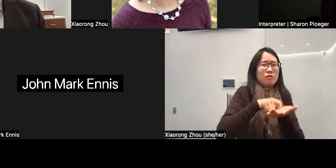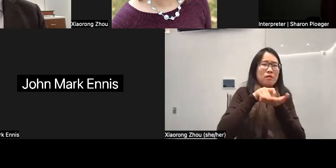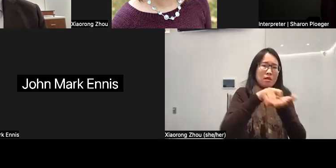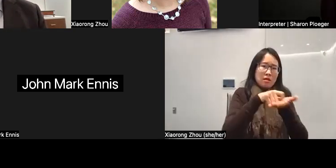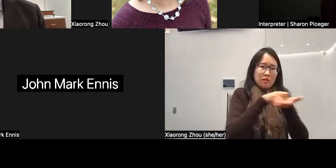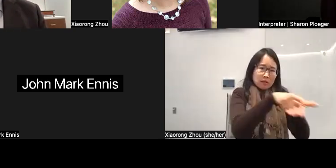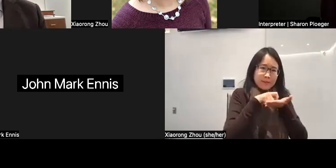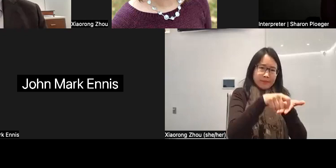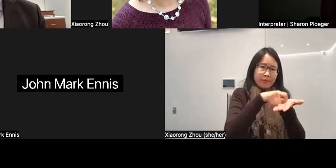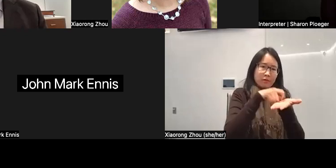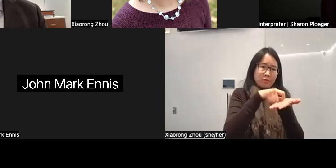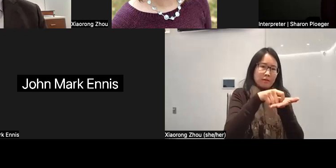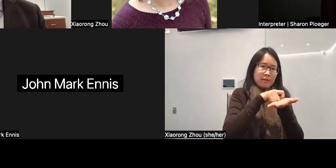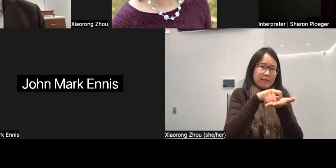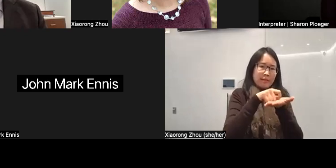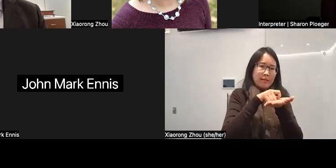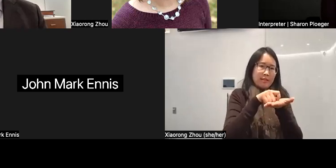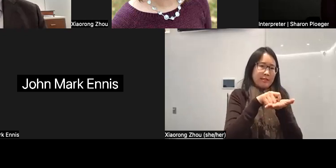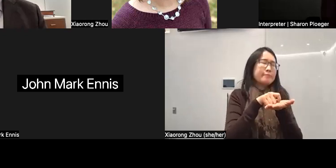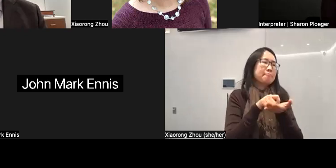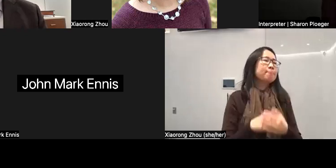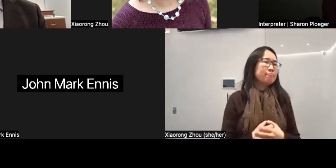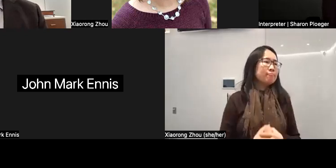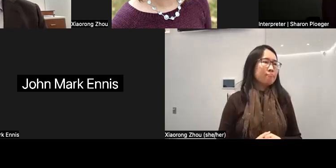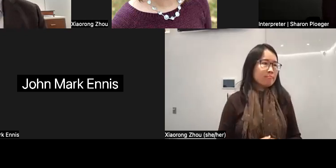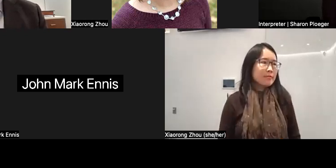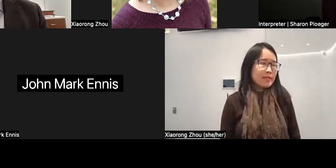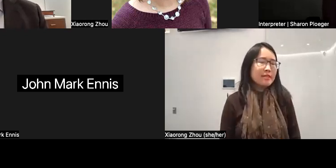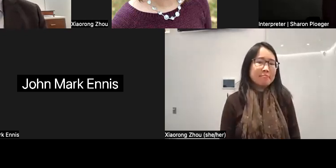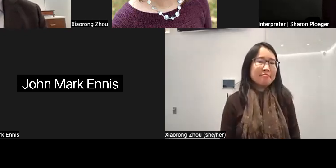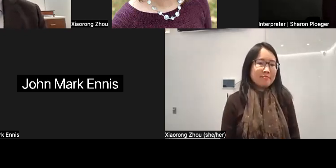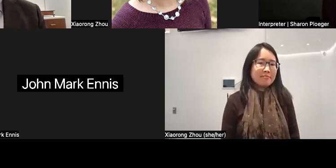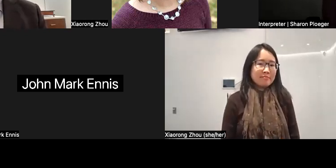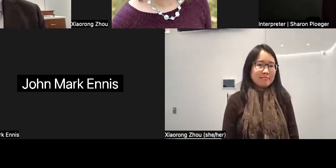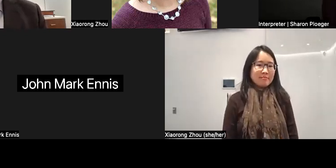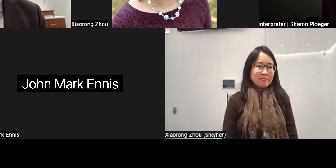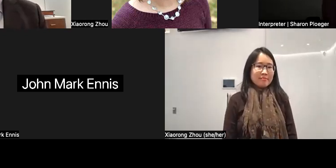all hearing, and they would write back and forth with me to communicate.